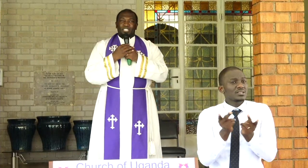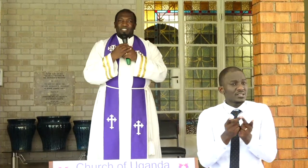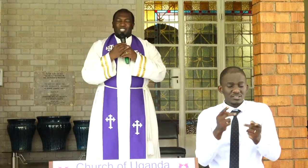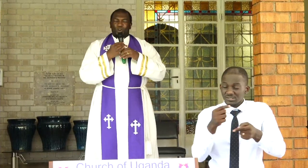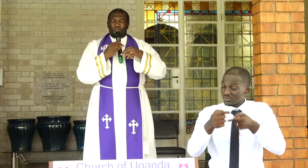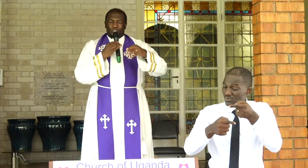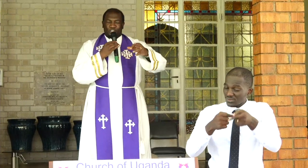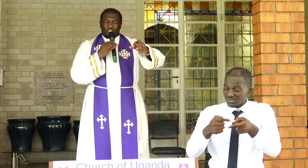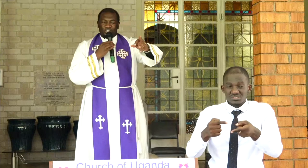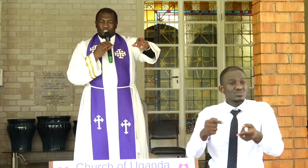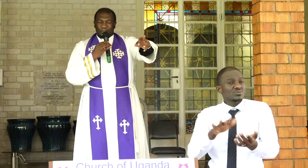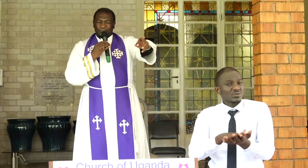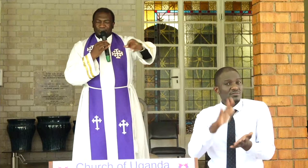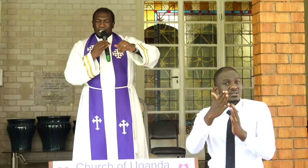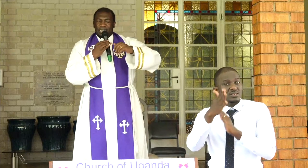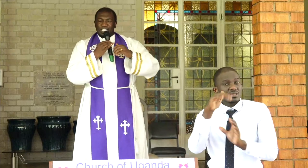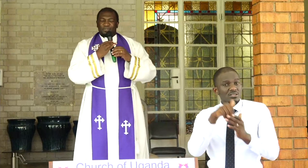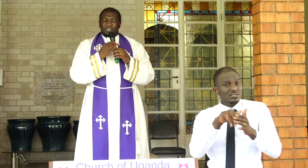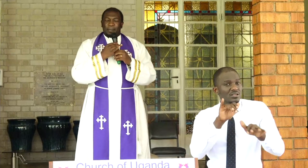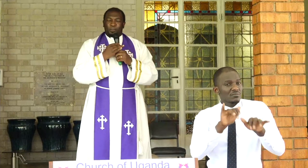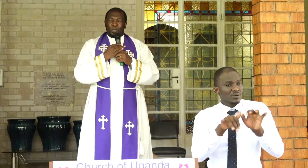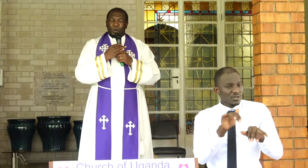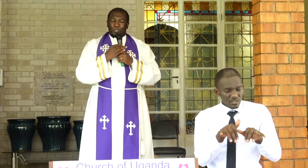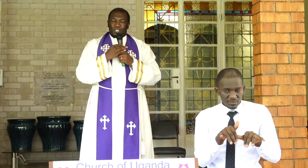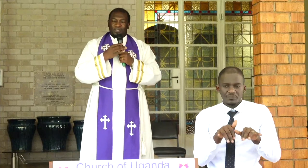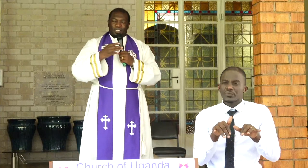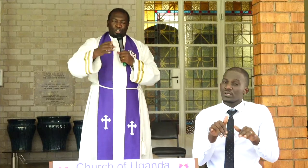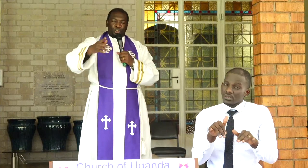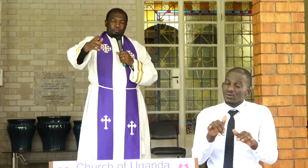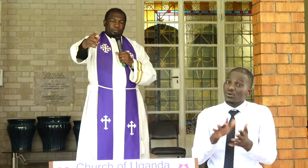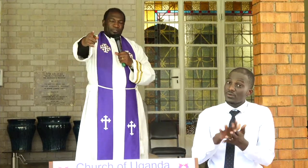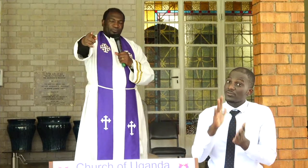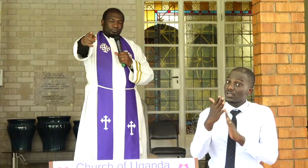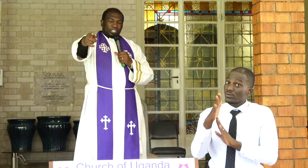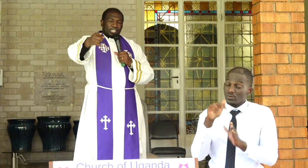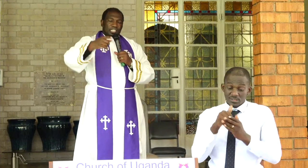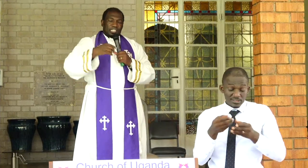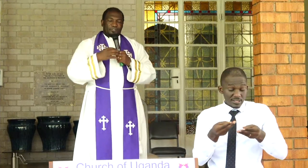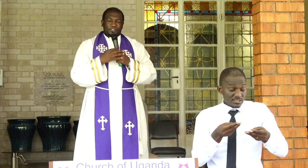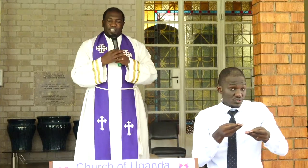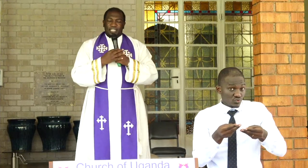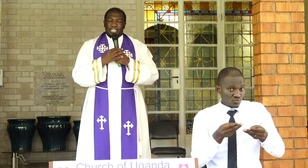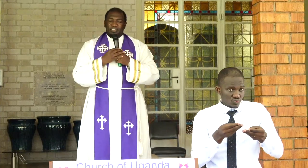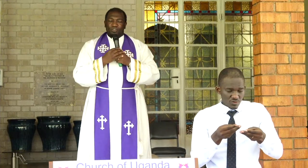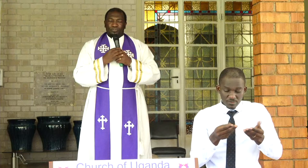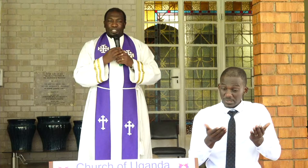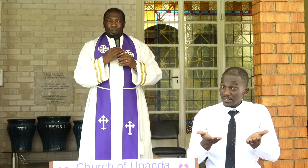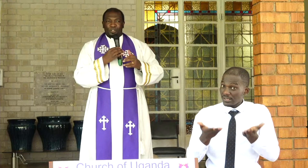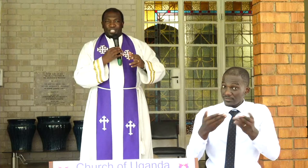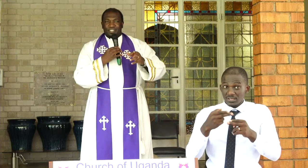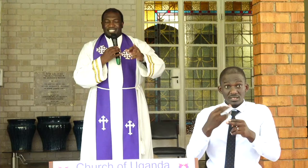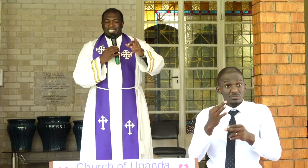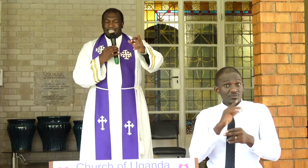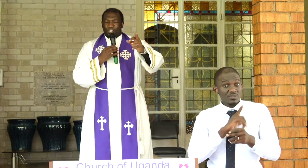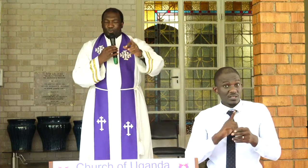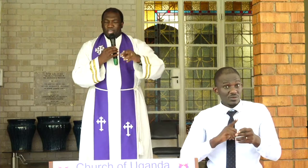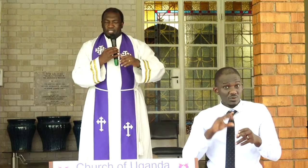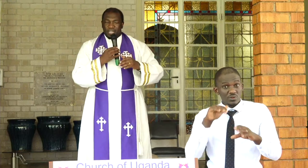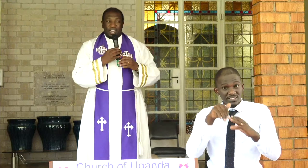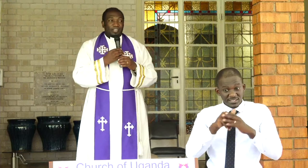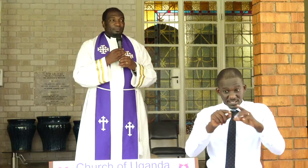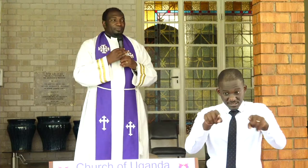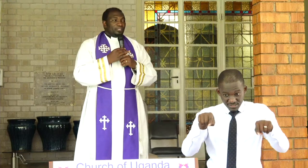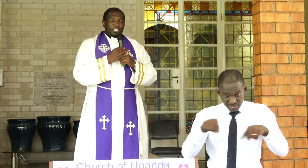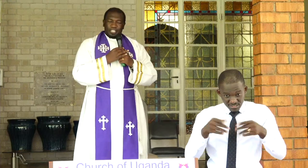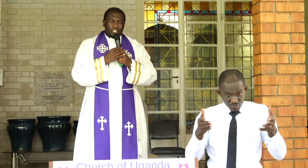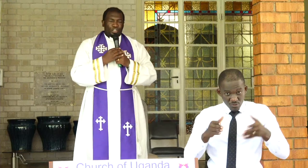God in that office. Lift up God in that shop. Lift the name of the Lord in that class where you